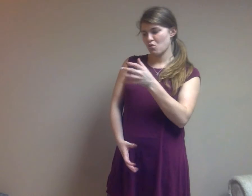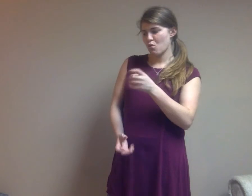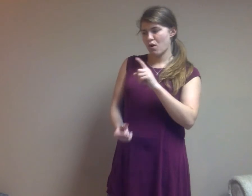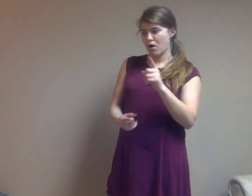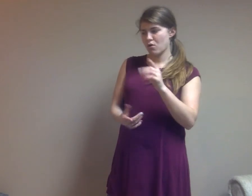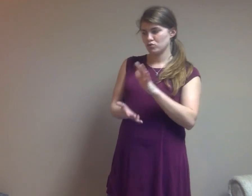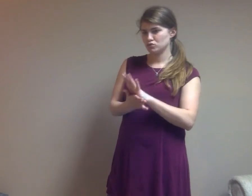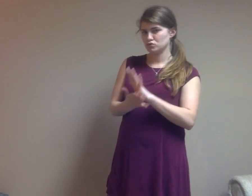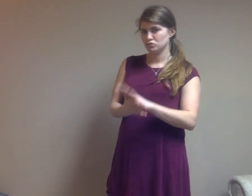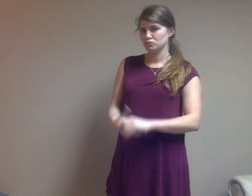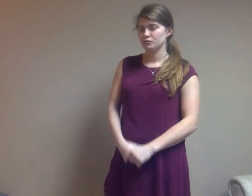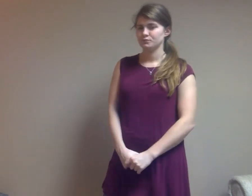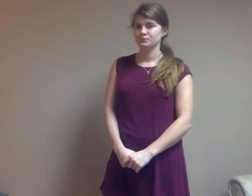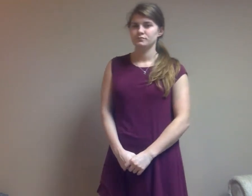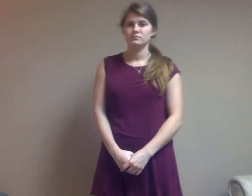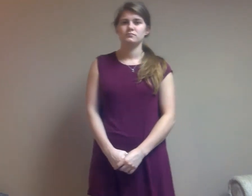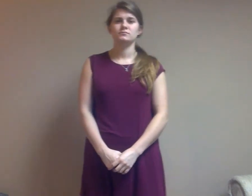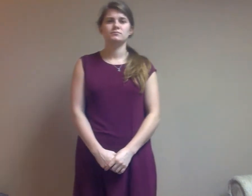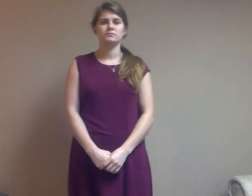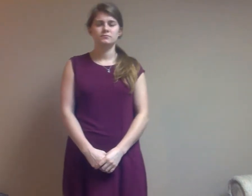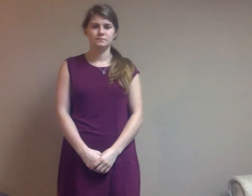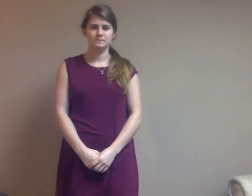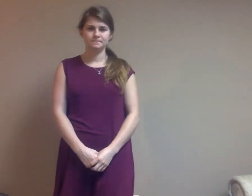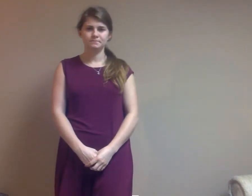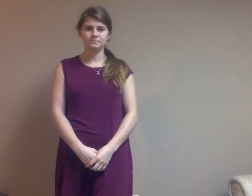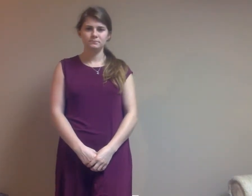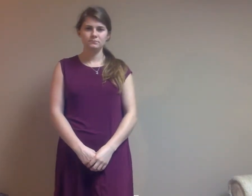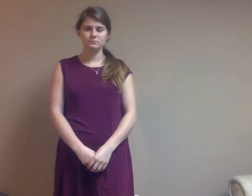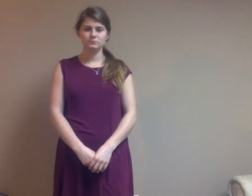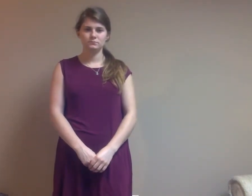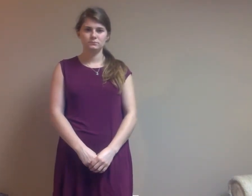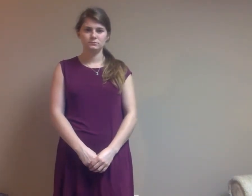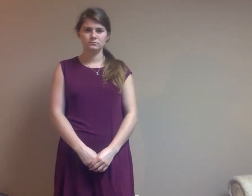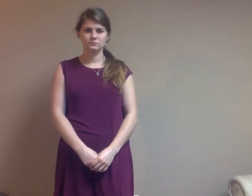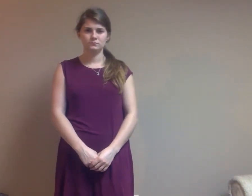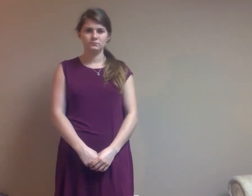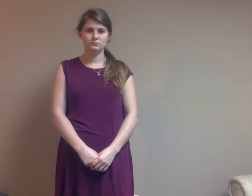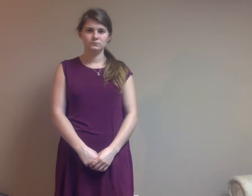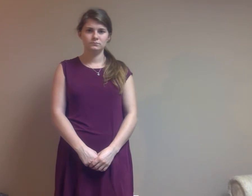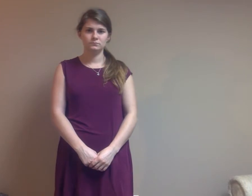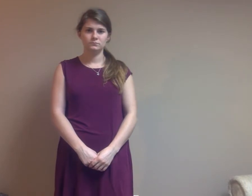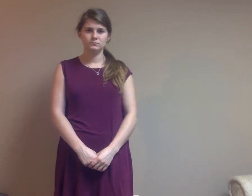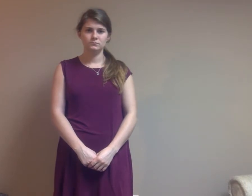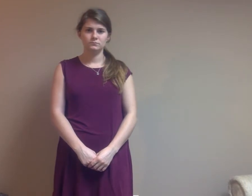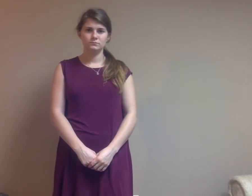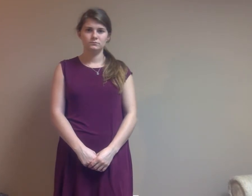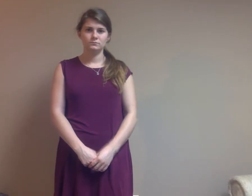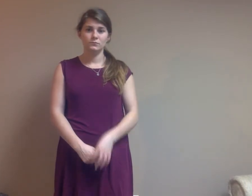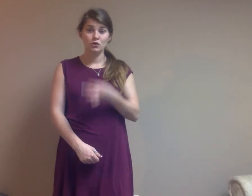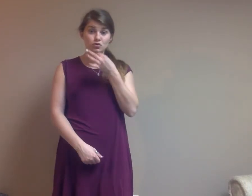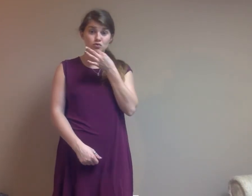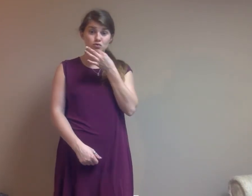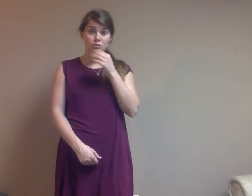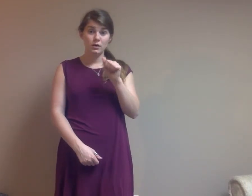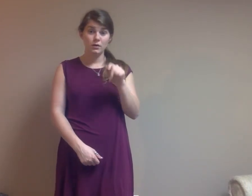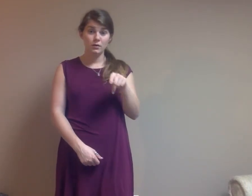Soon, April won't be able to come home as often as she'd like. The Rosses have recently learned that the army will be moving them 3 hours